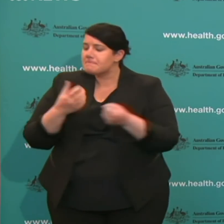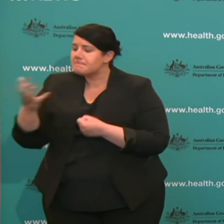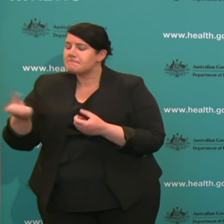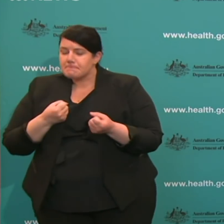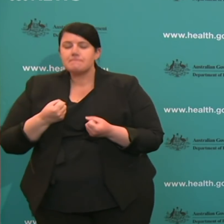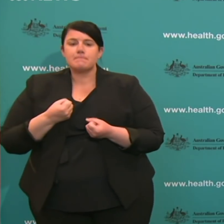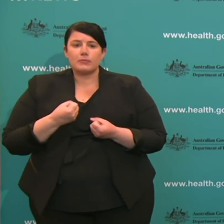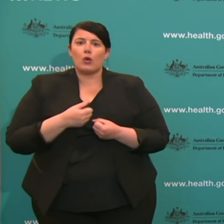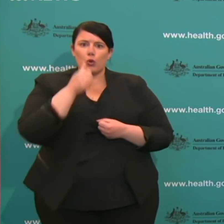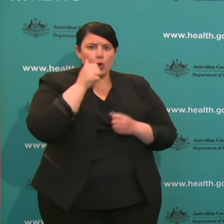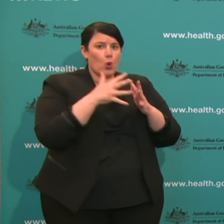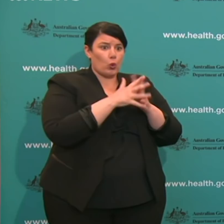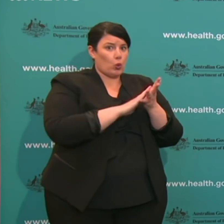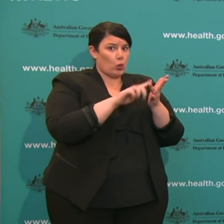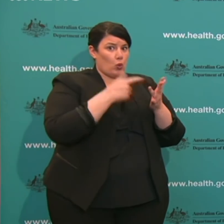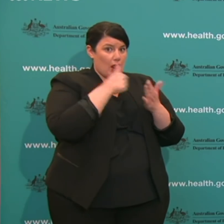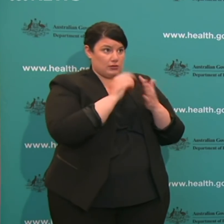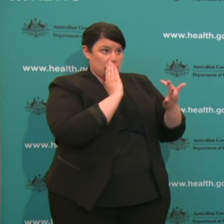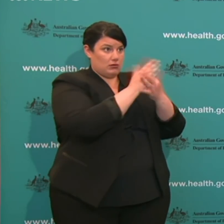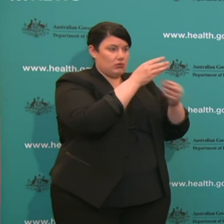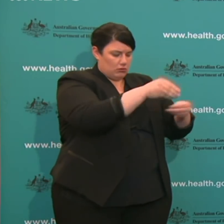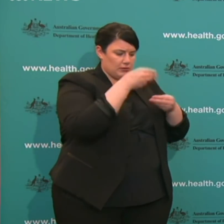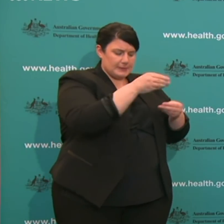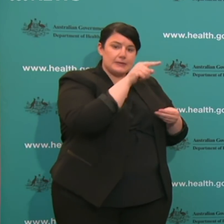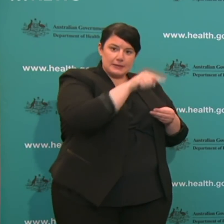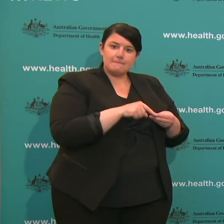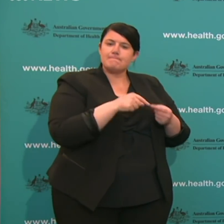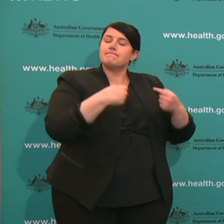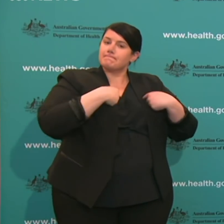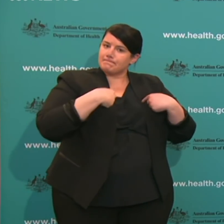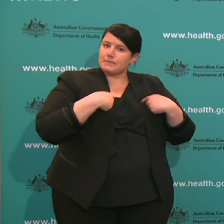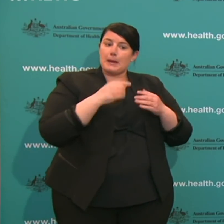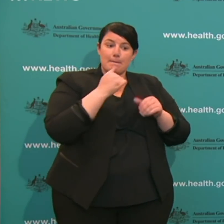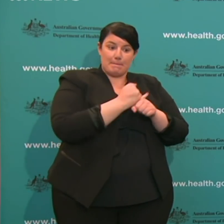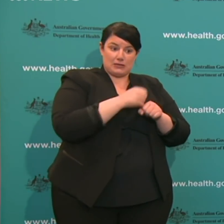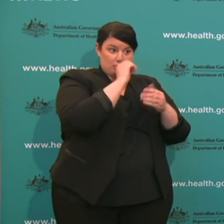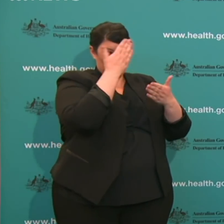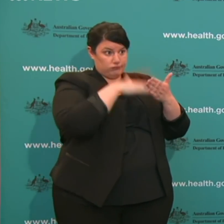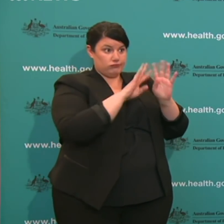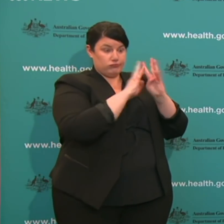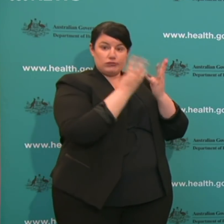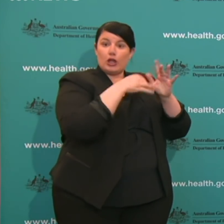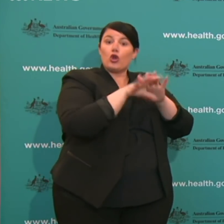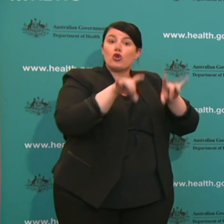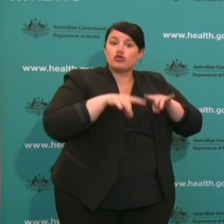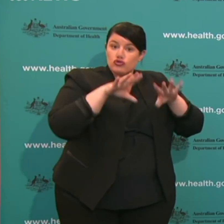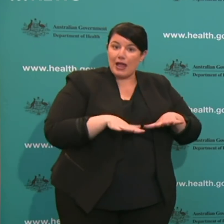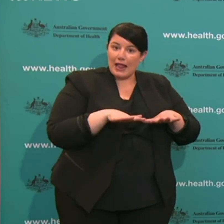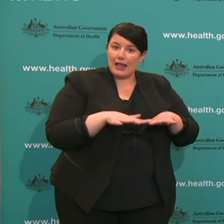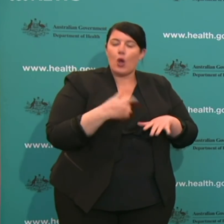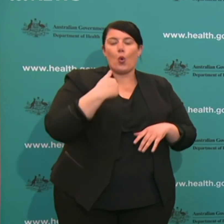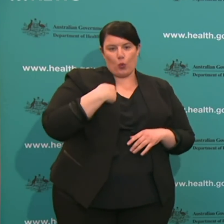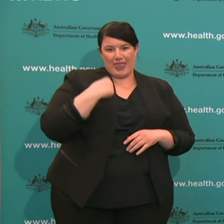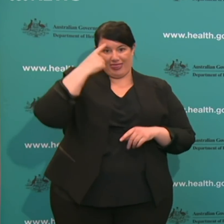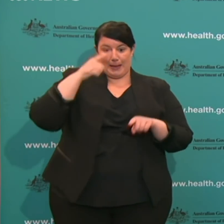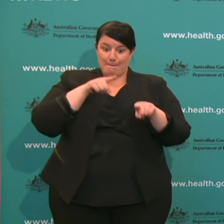concept of aerosolisation, it remains the position of the AHPPC that this is a virus that is primarily spread